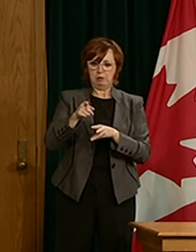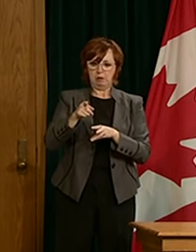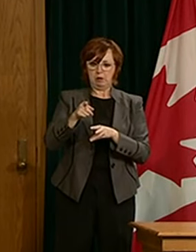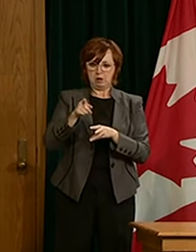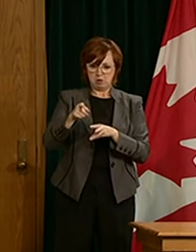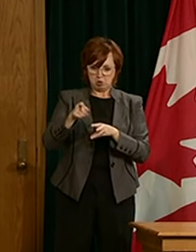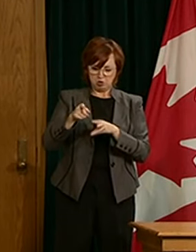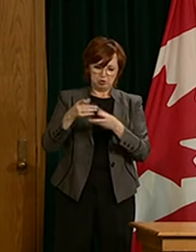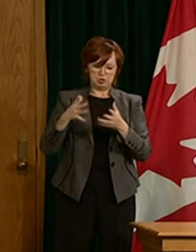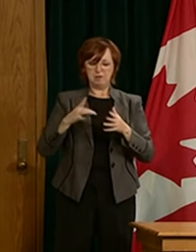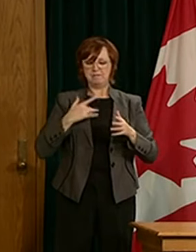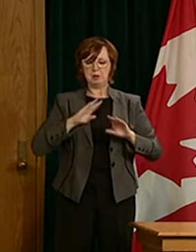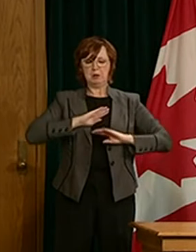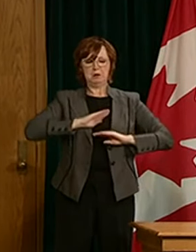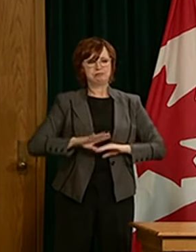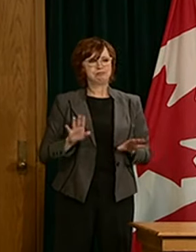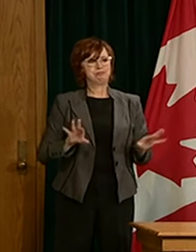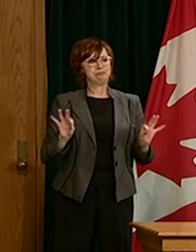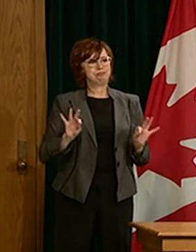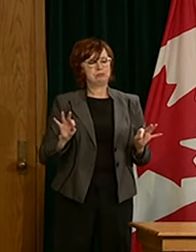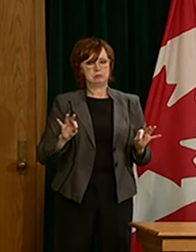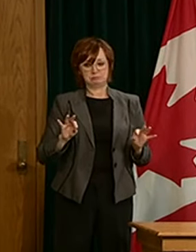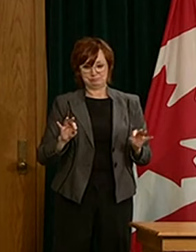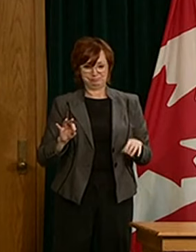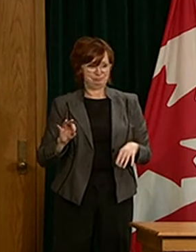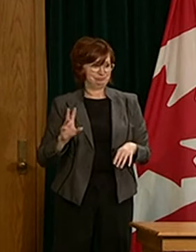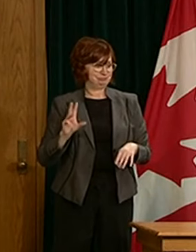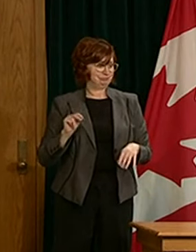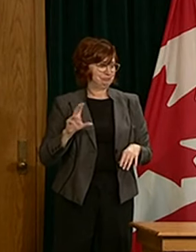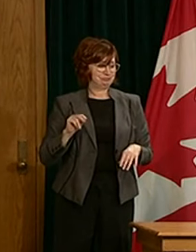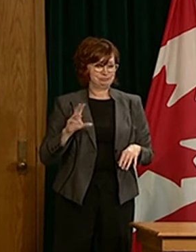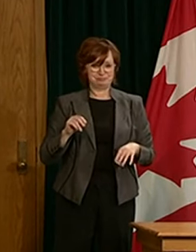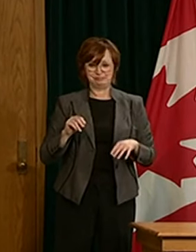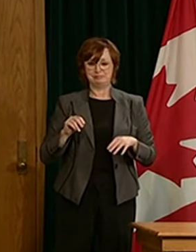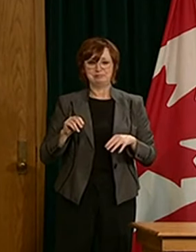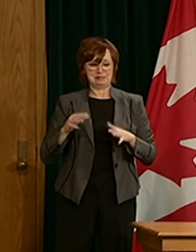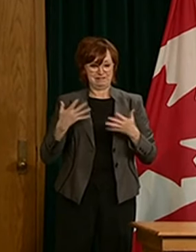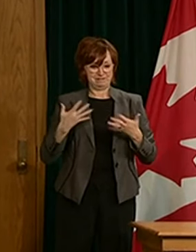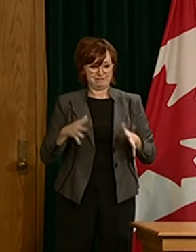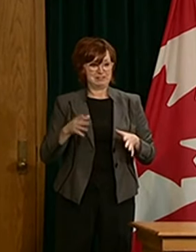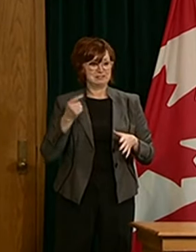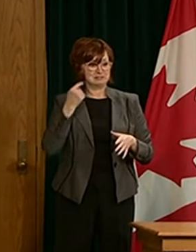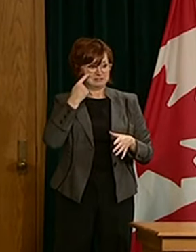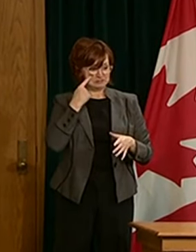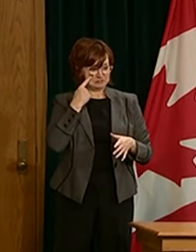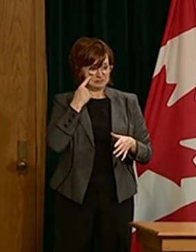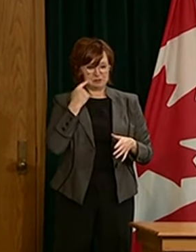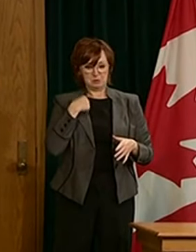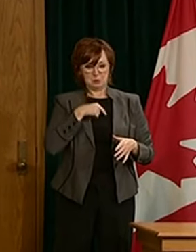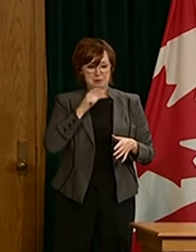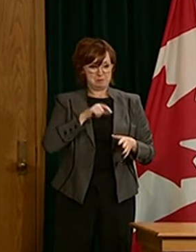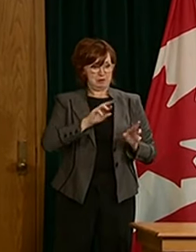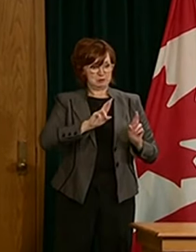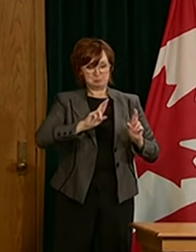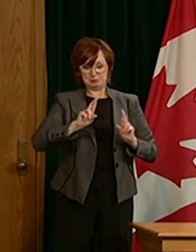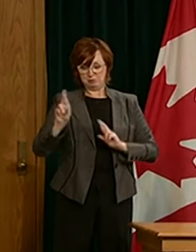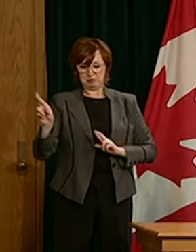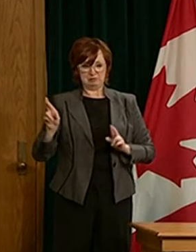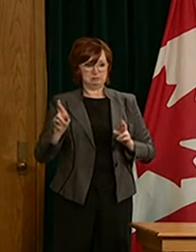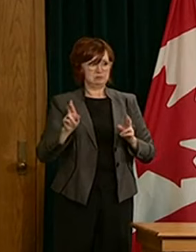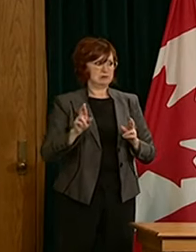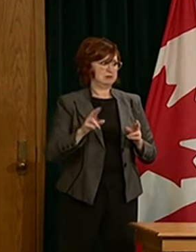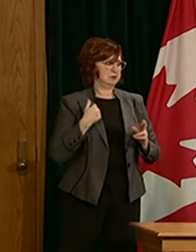we're tracking on the low case scenario, there are signals around the world, and including in Canada, that we have to be paying a lot of attention. And so